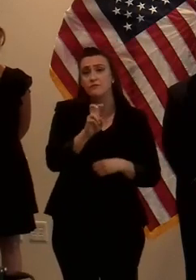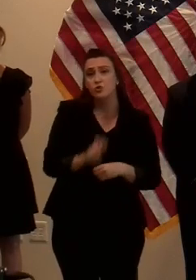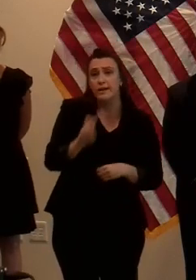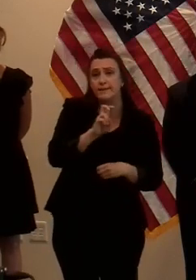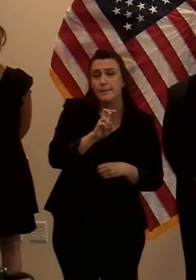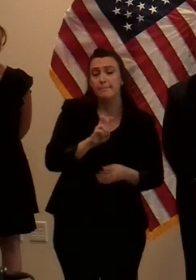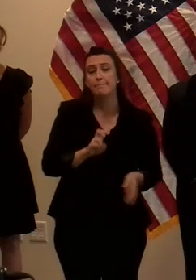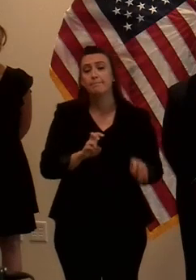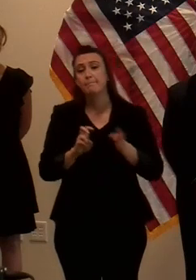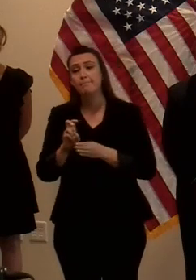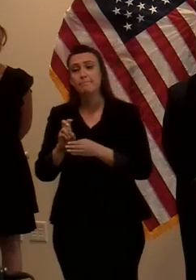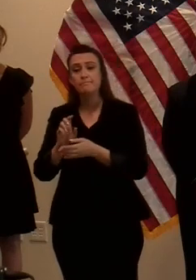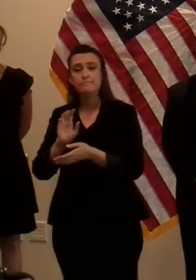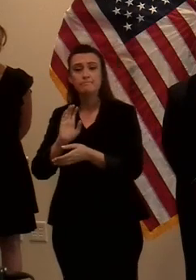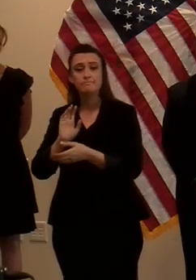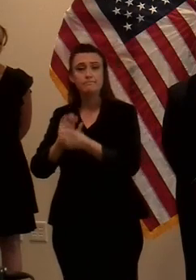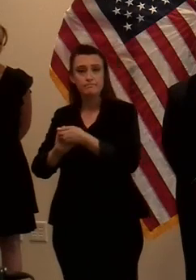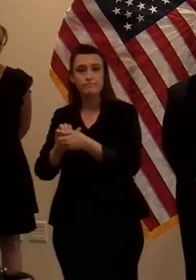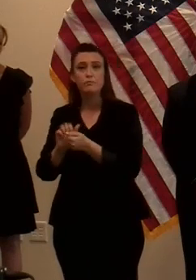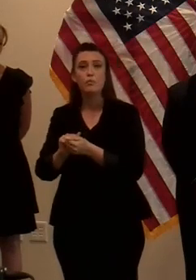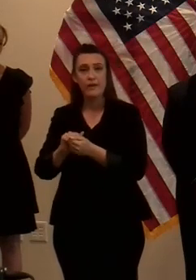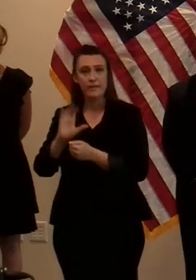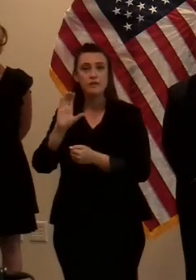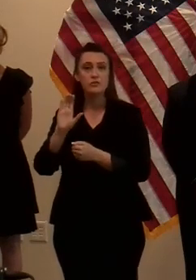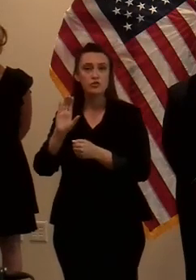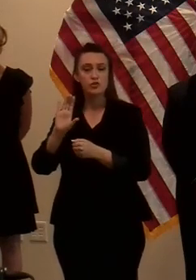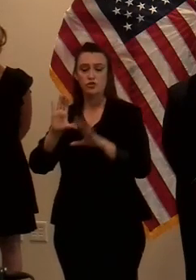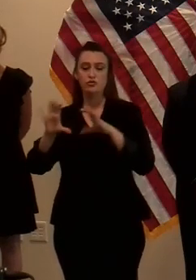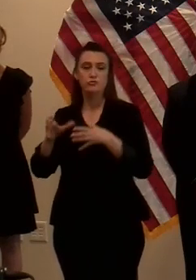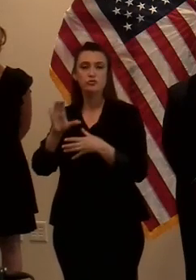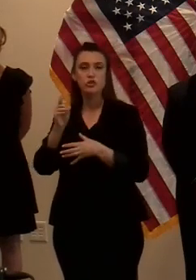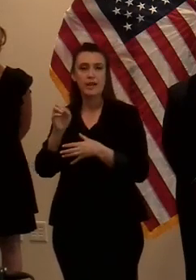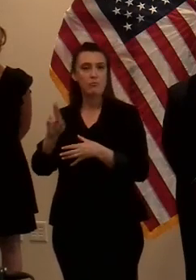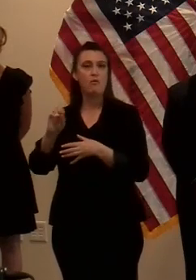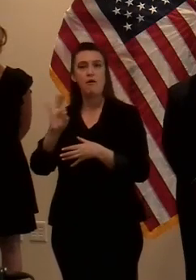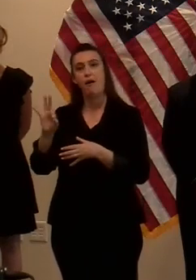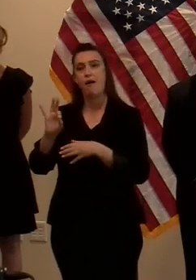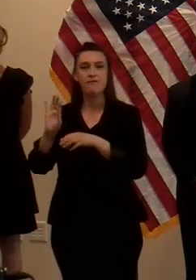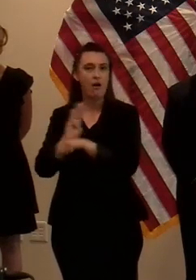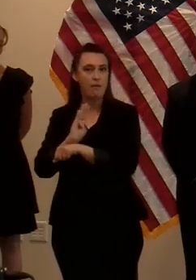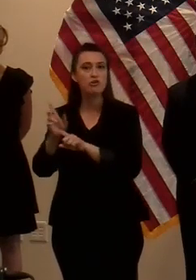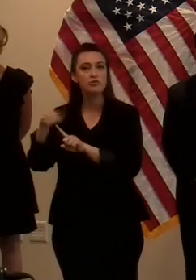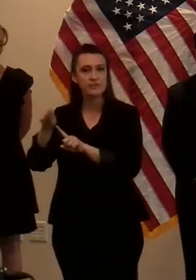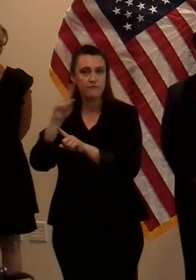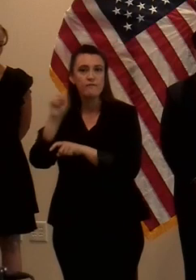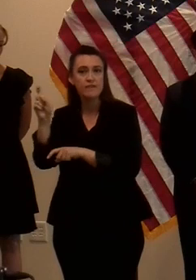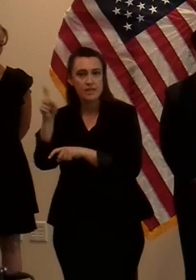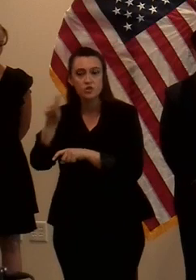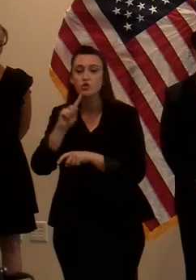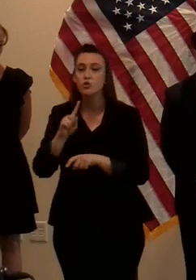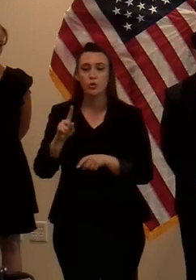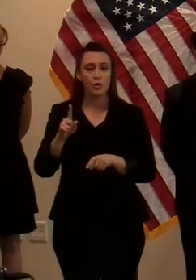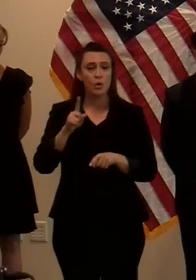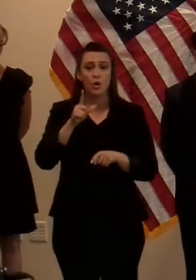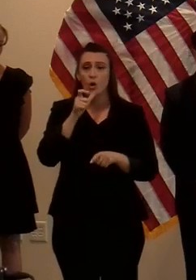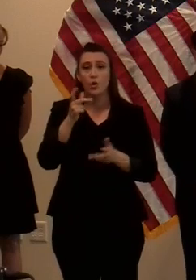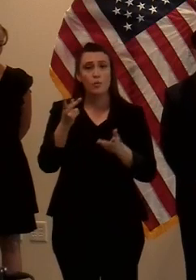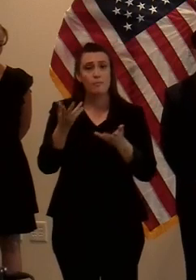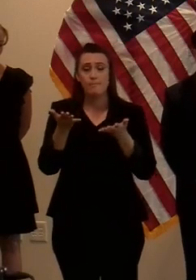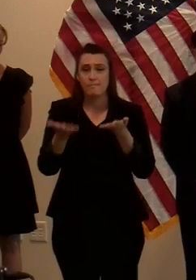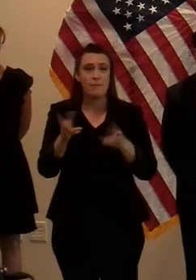and the Greater Phoenix Chamber of Commerce to connect displaced hospitality and service industry